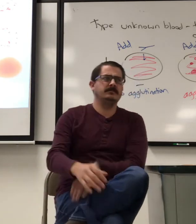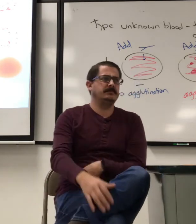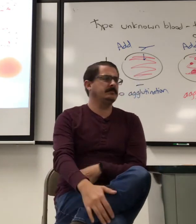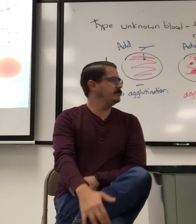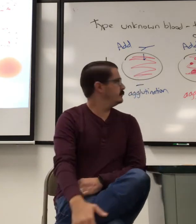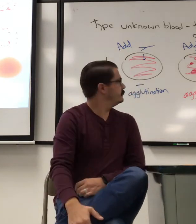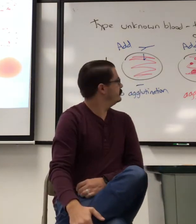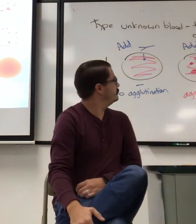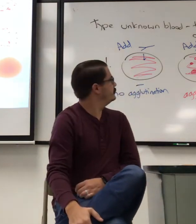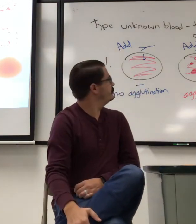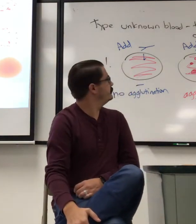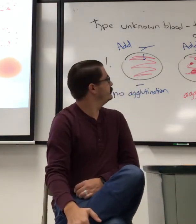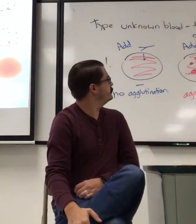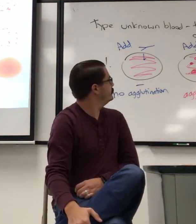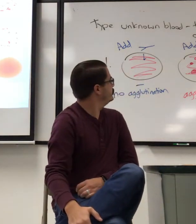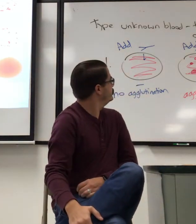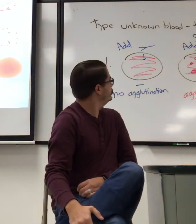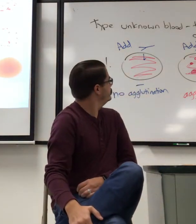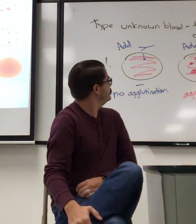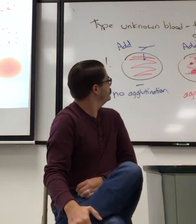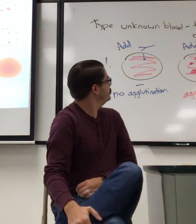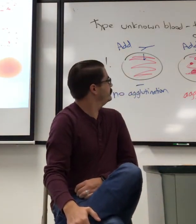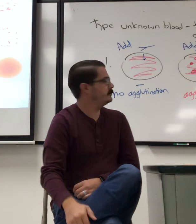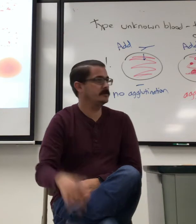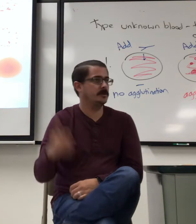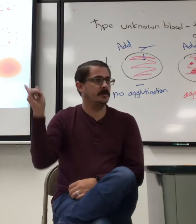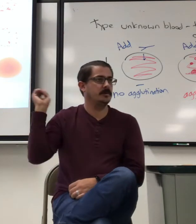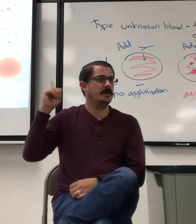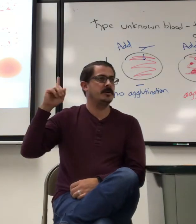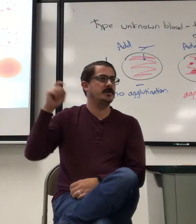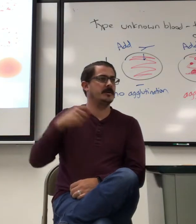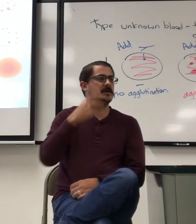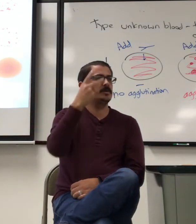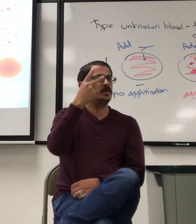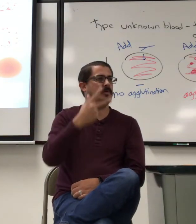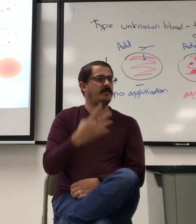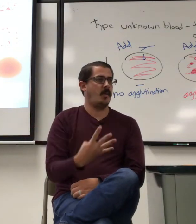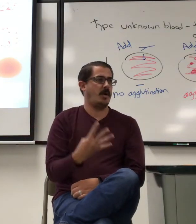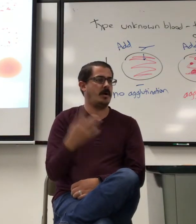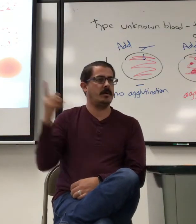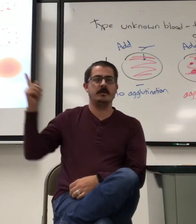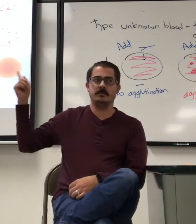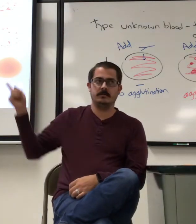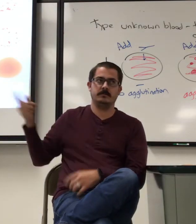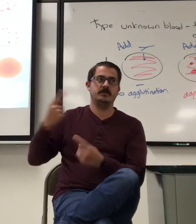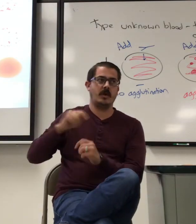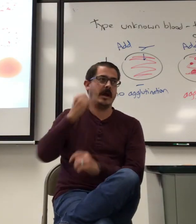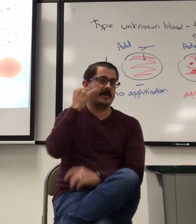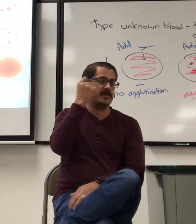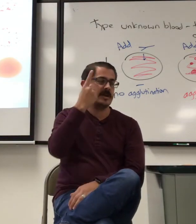Take about 30 seconds and type 2, 3, and 4. It should take you 10 seconds per if you understand what's going on.